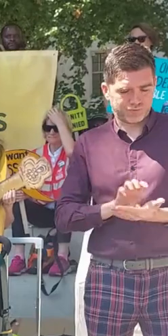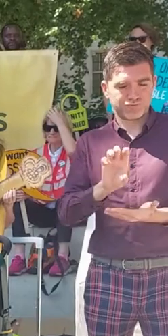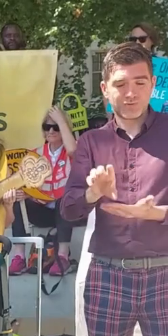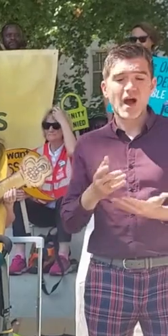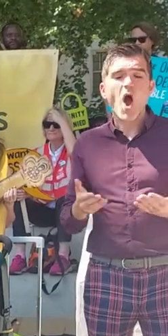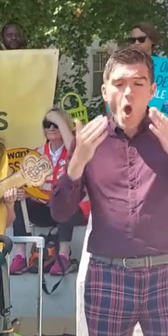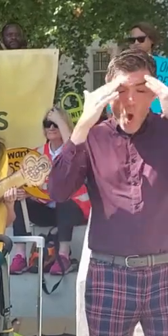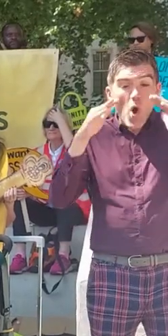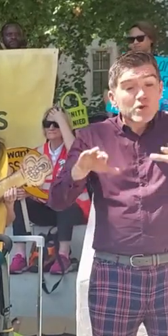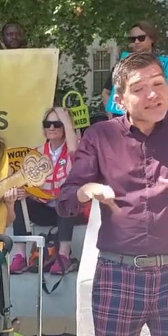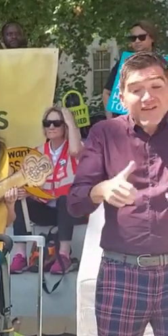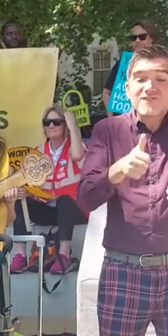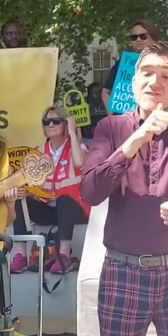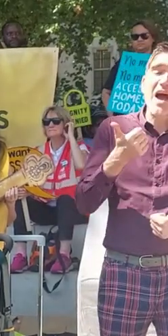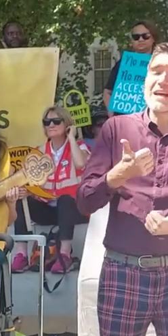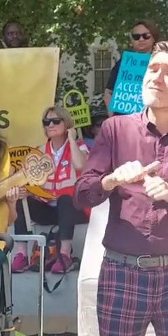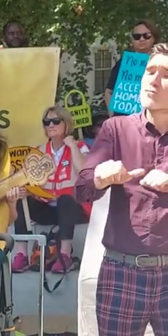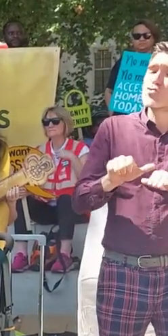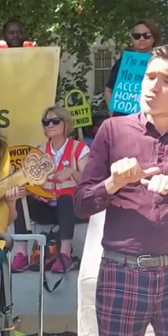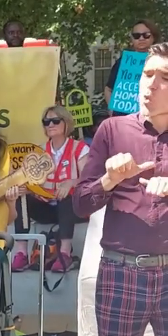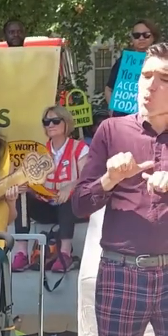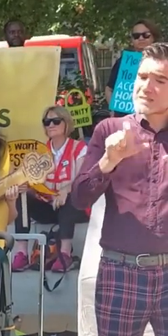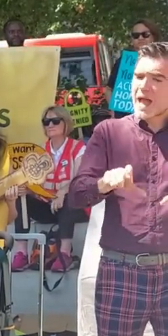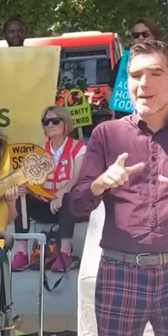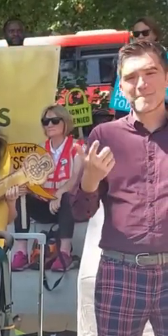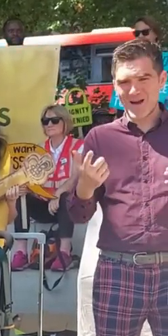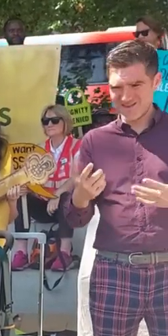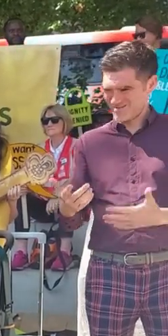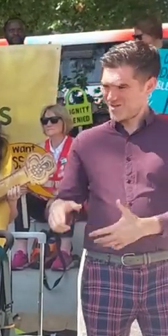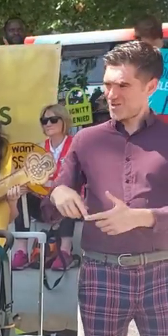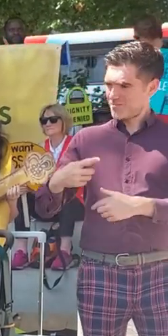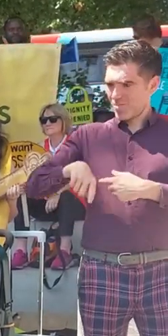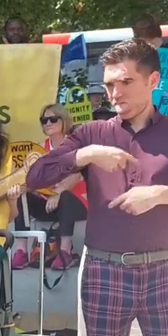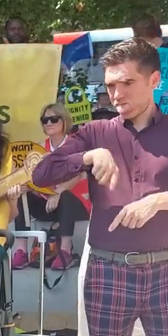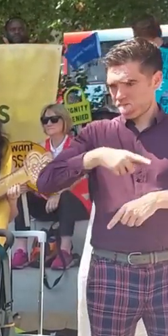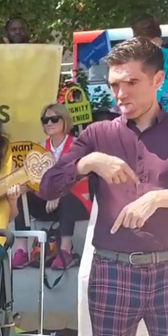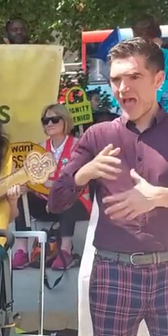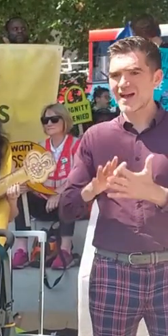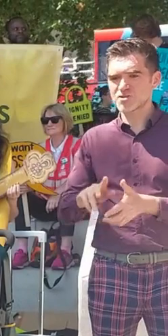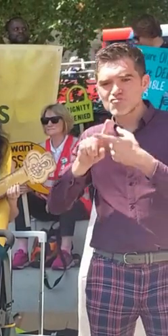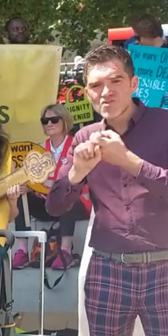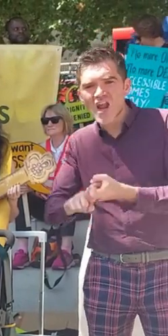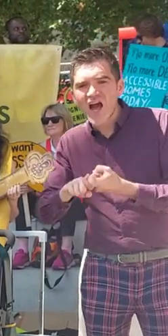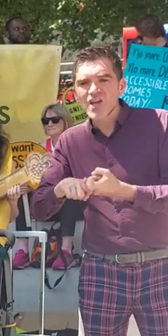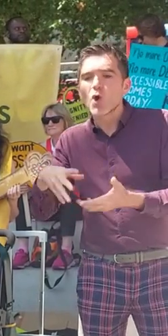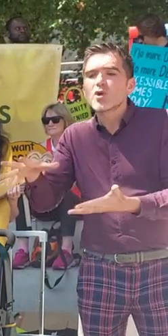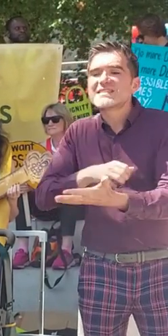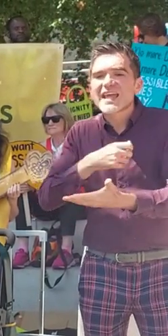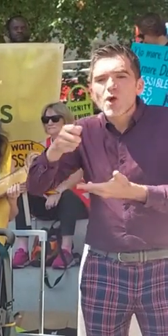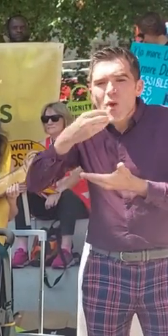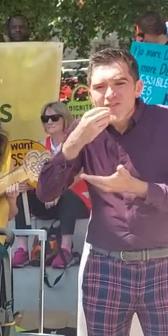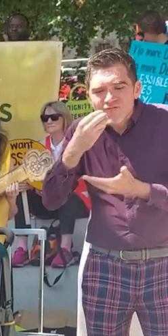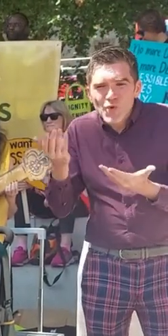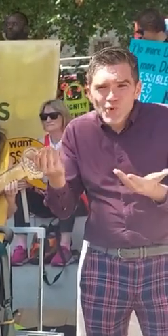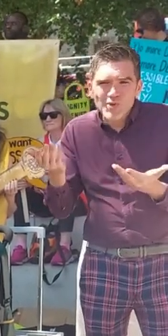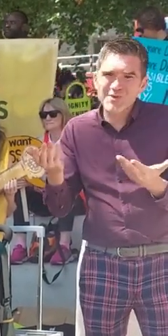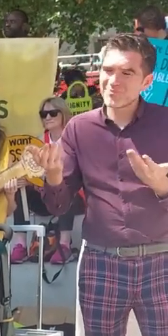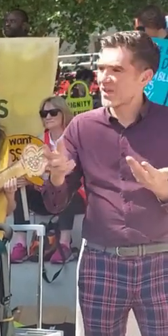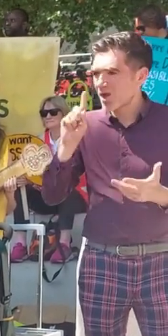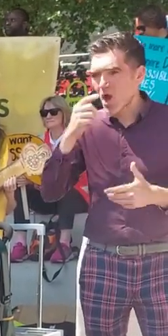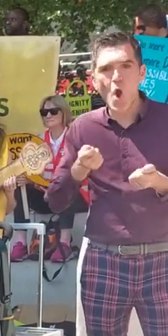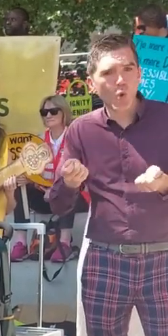short stays, living in one long term, relying on takeaways, and being unable to